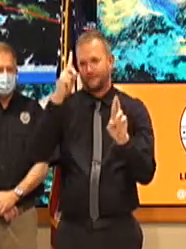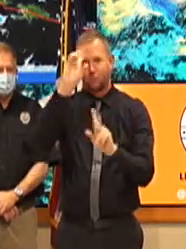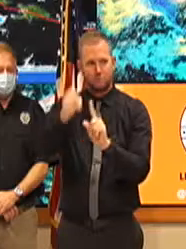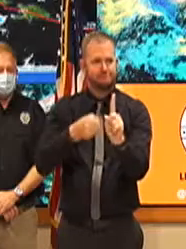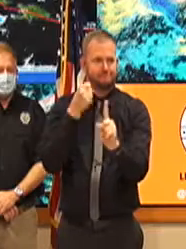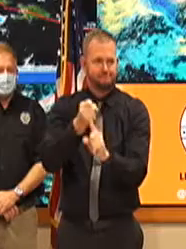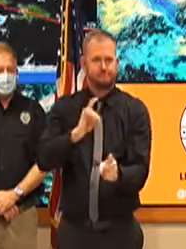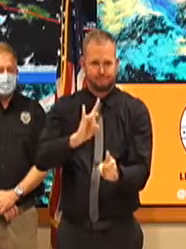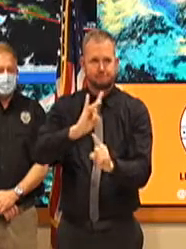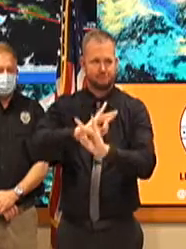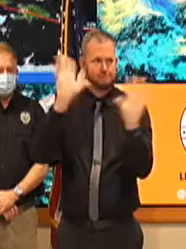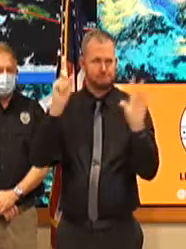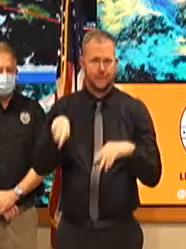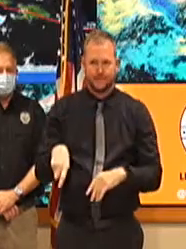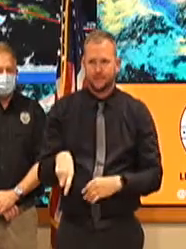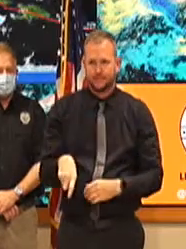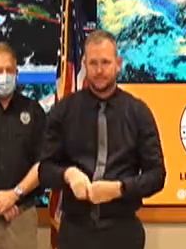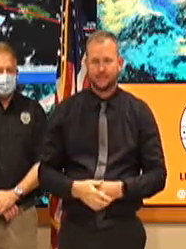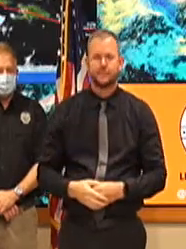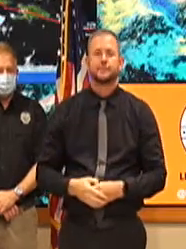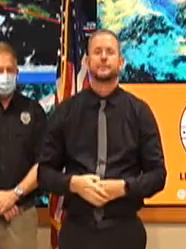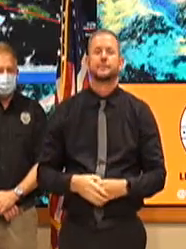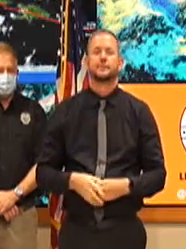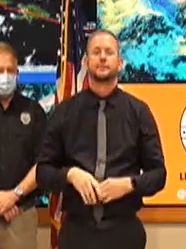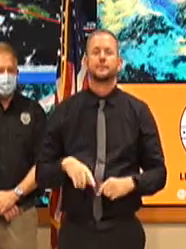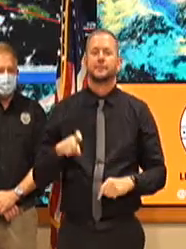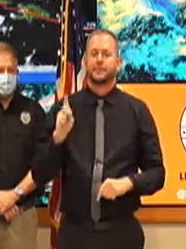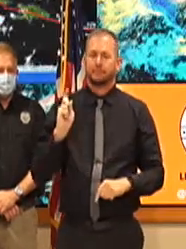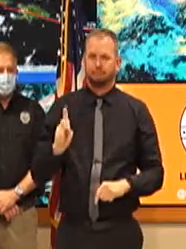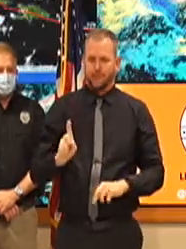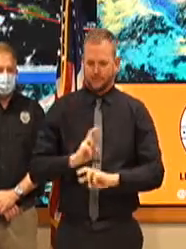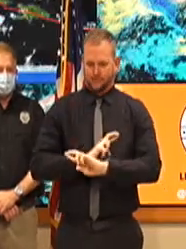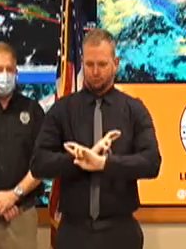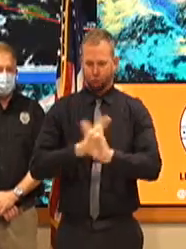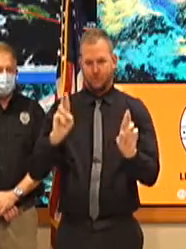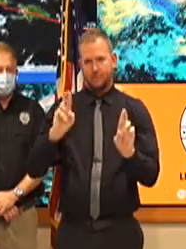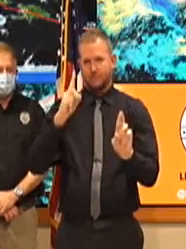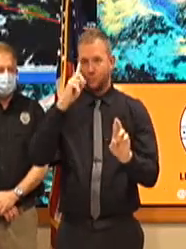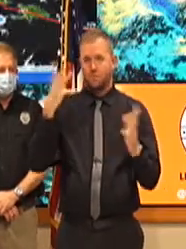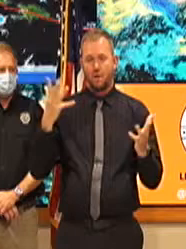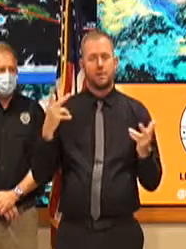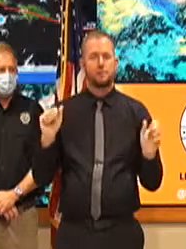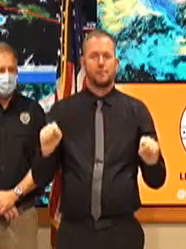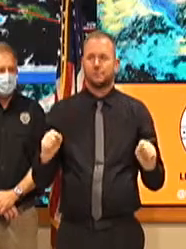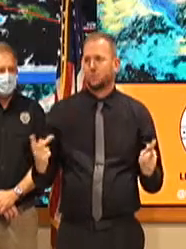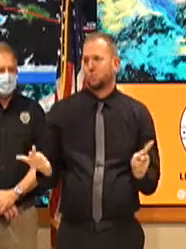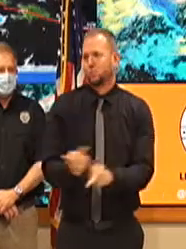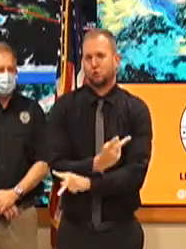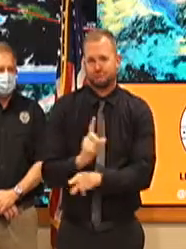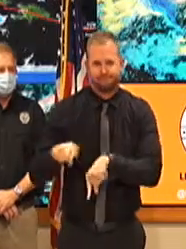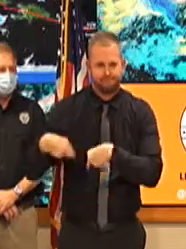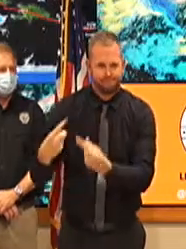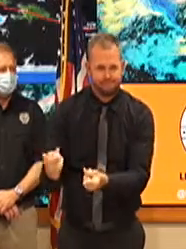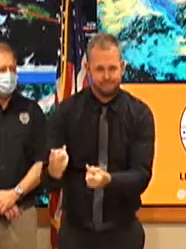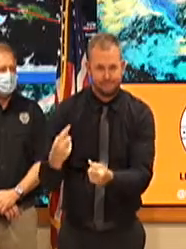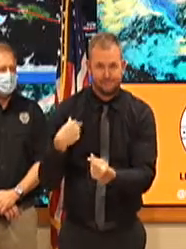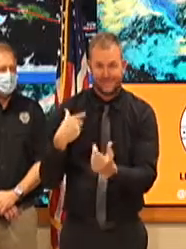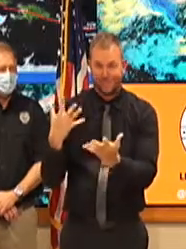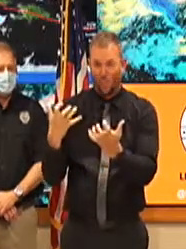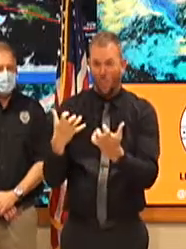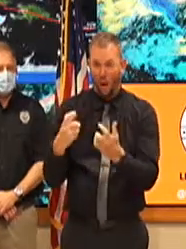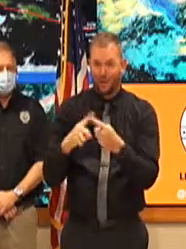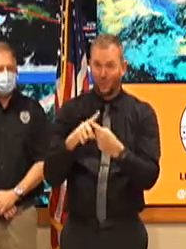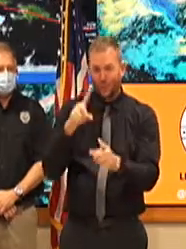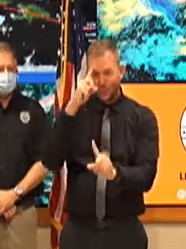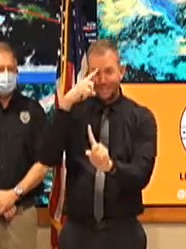to say, prepare for the worst. Of course, we hope for the worst. We hope for the best, but we don't want to find